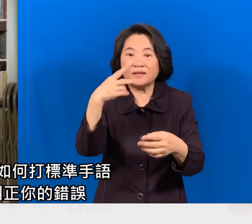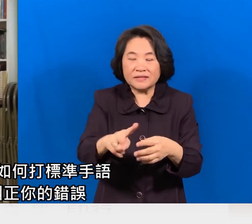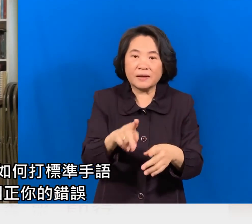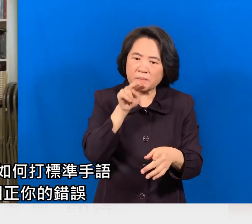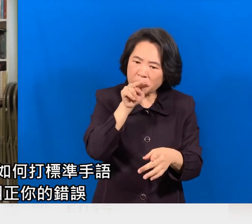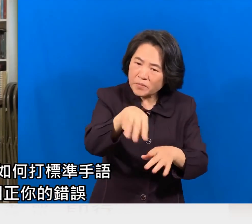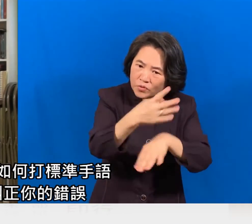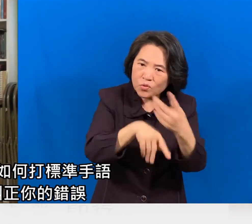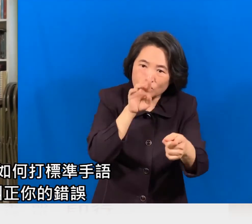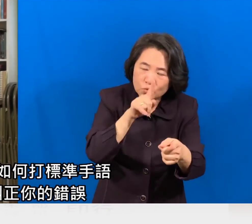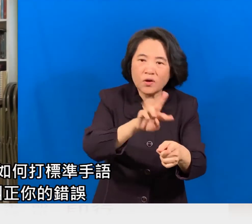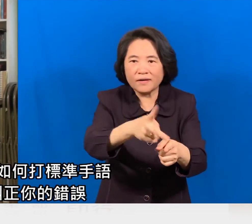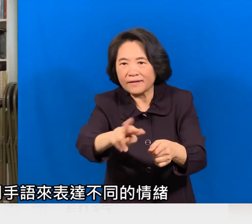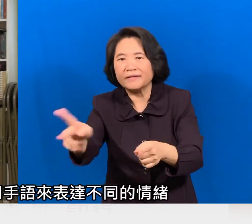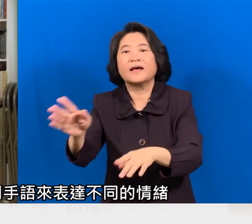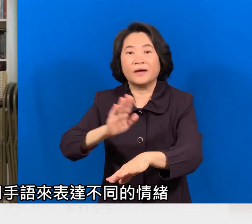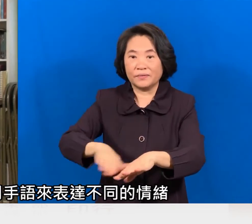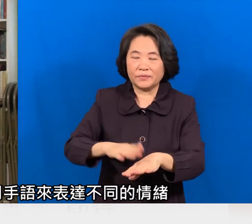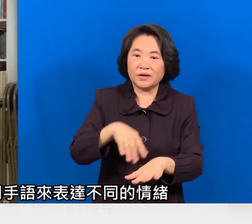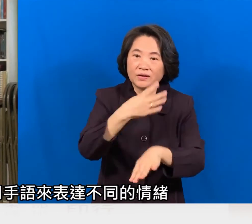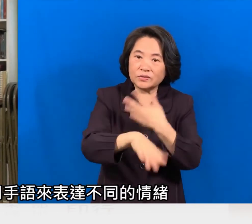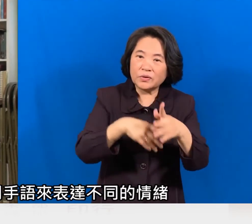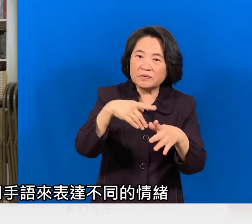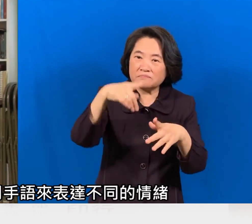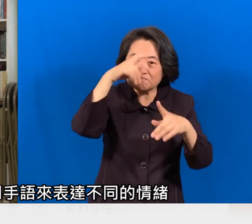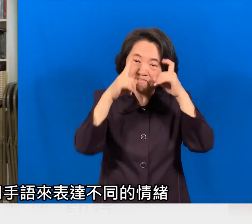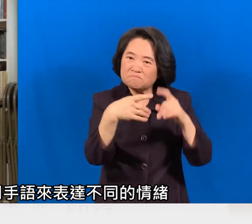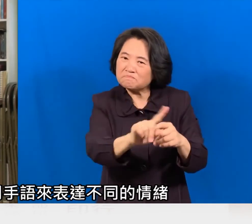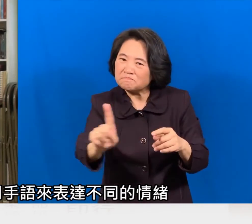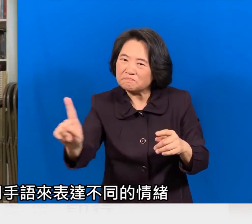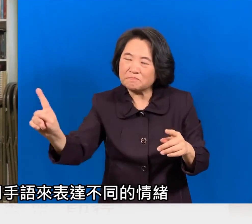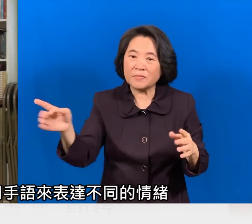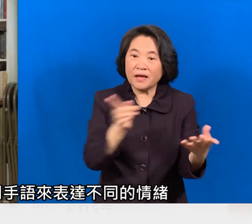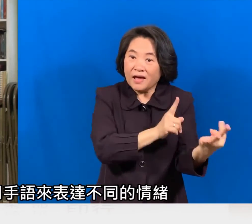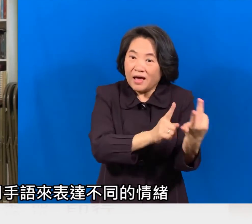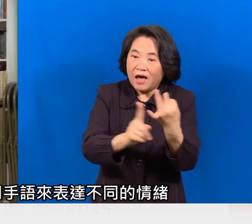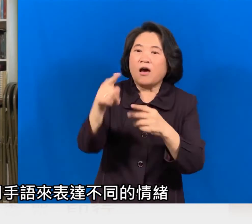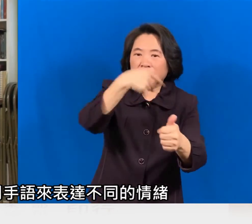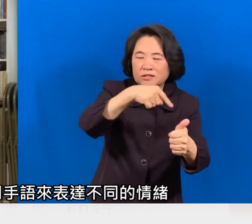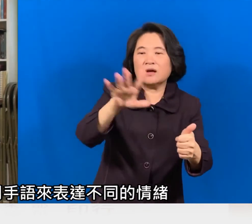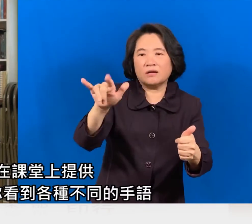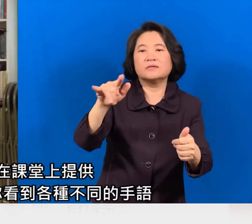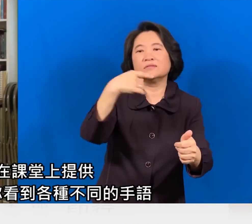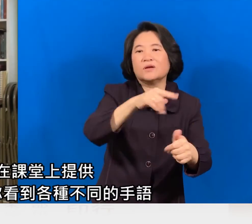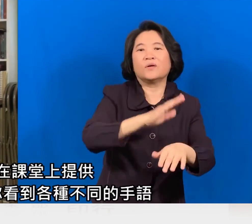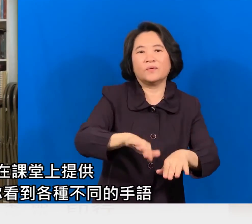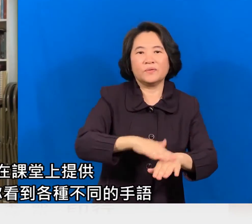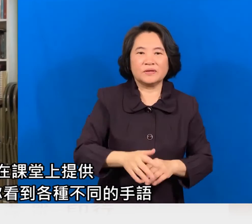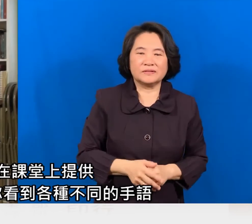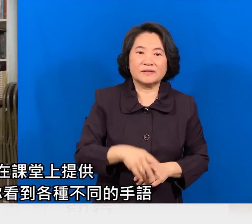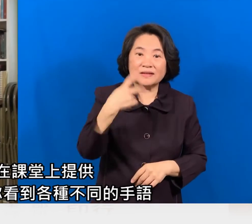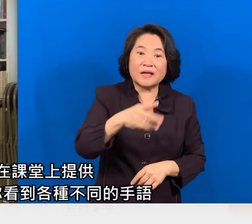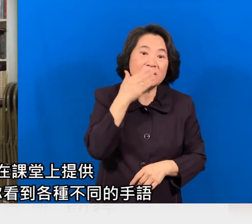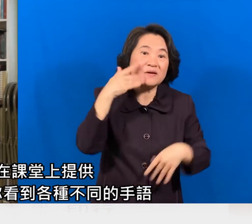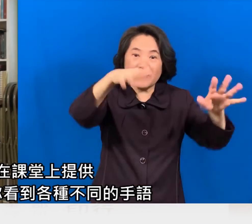you how to make your signing more accurate and correct your mistakes, can teach you how to use sign language to express various different